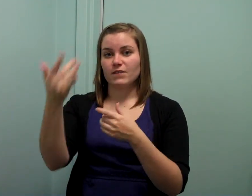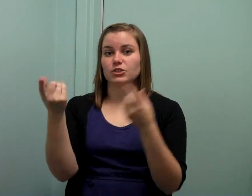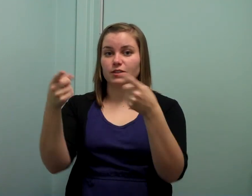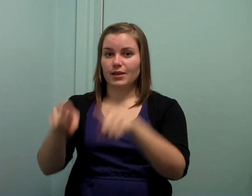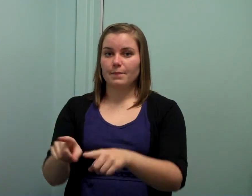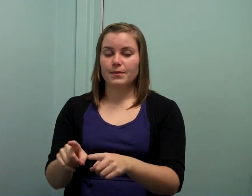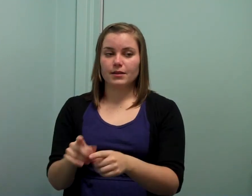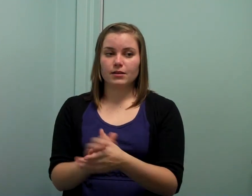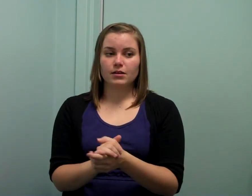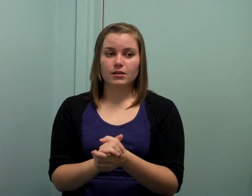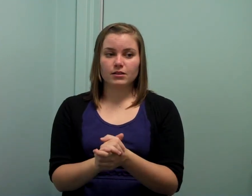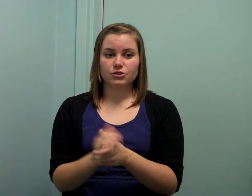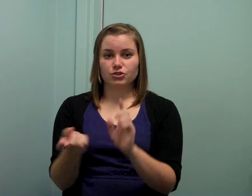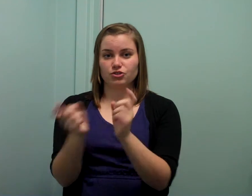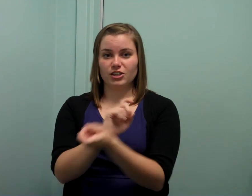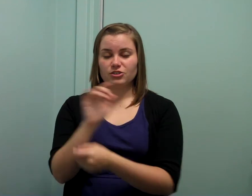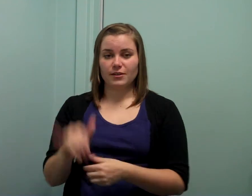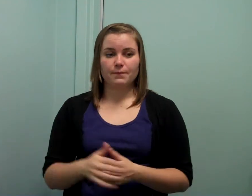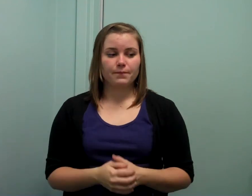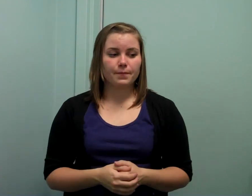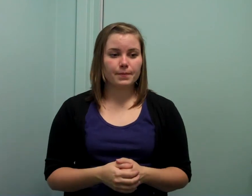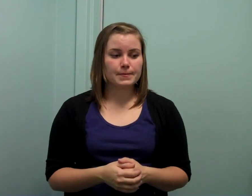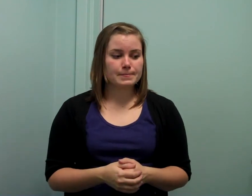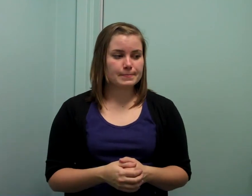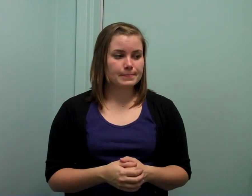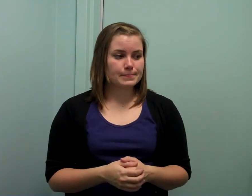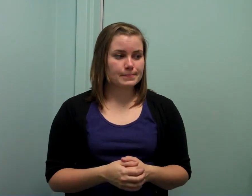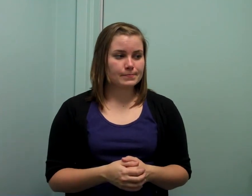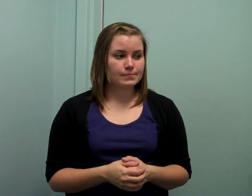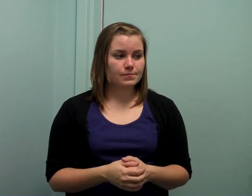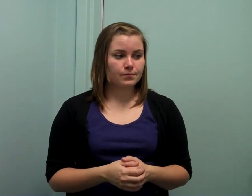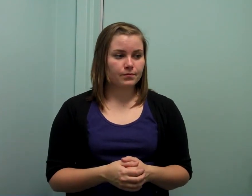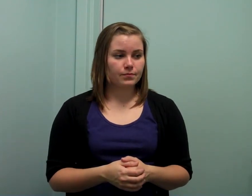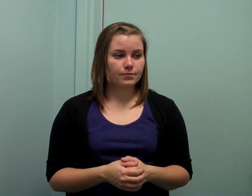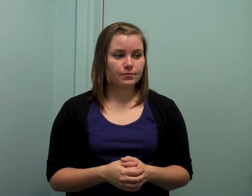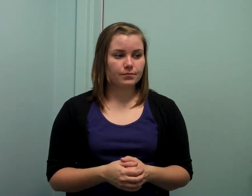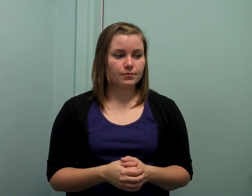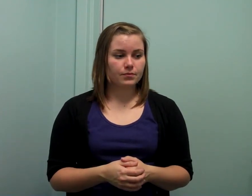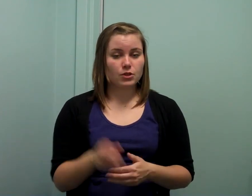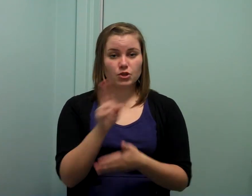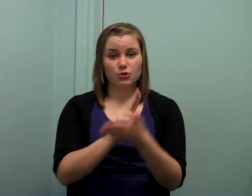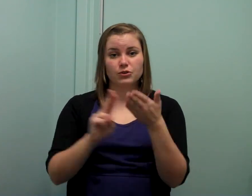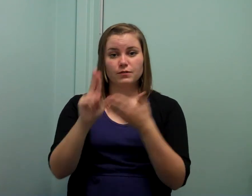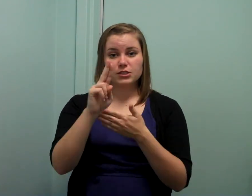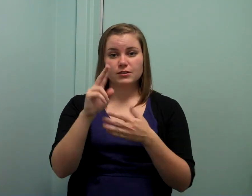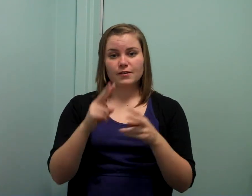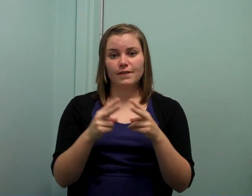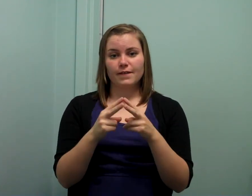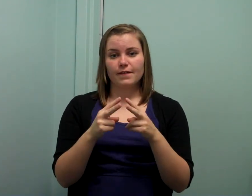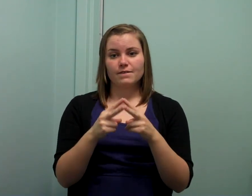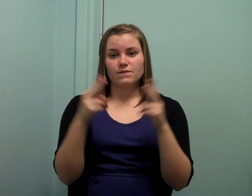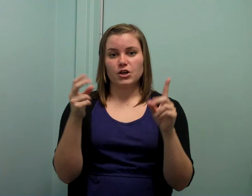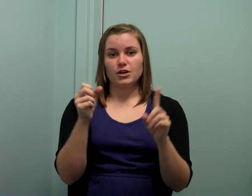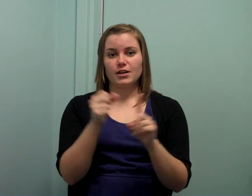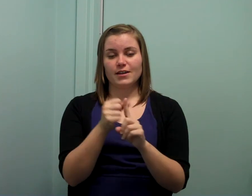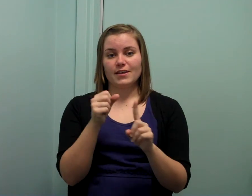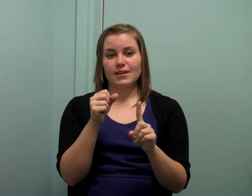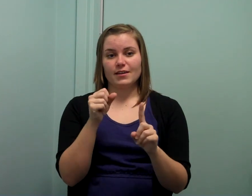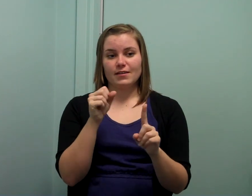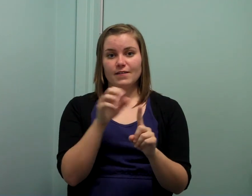community was increasingly influential. The universities were the center of inquiry, and the intellectuals